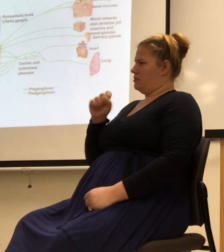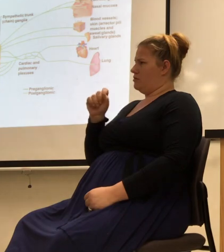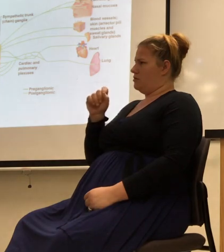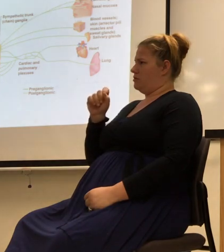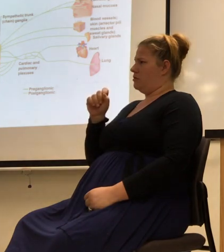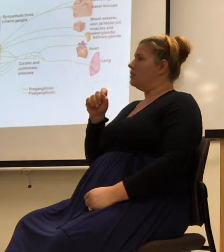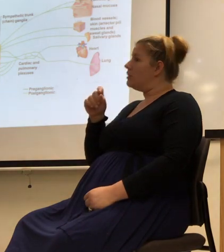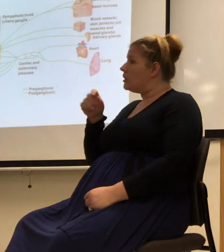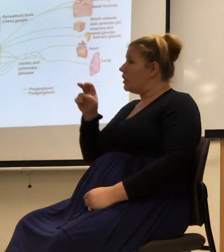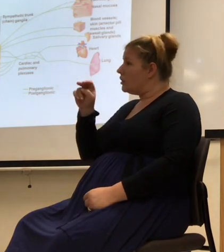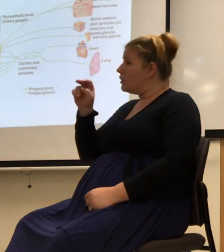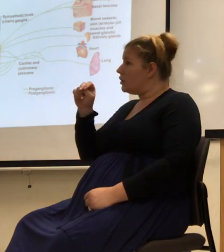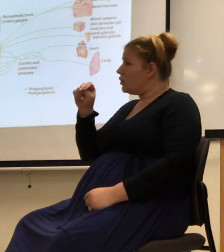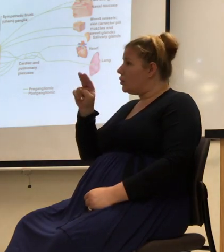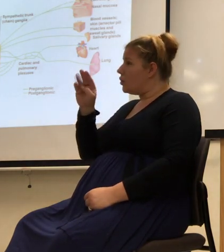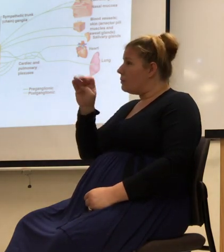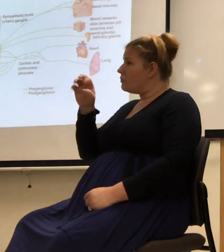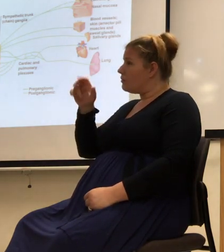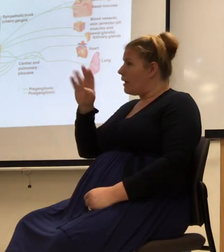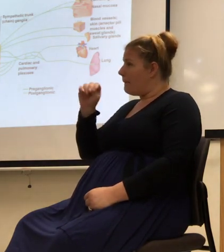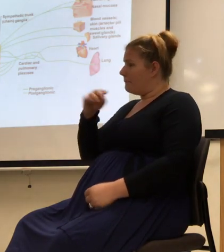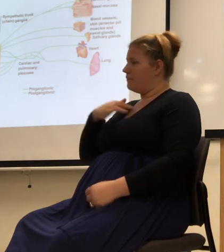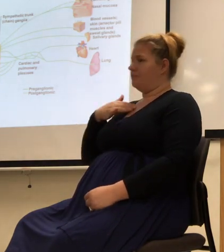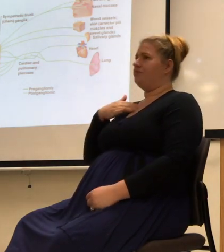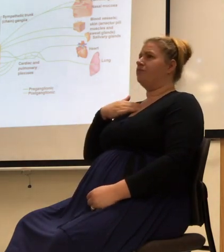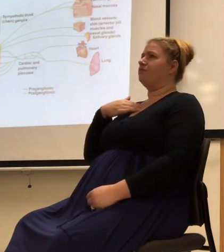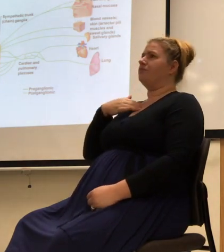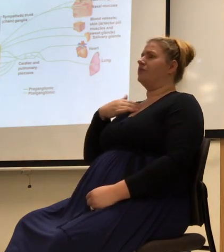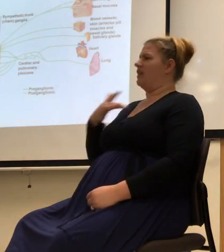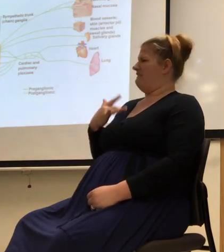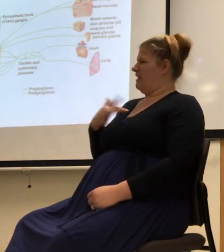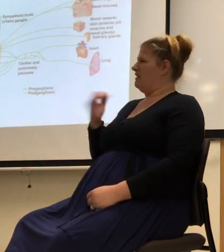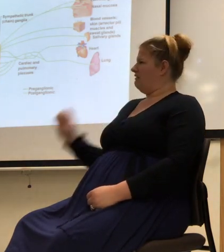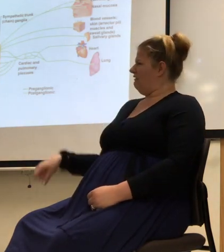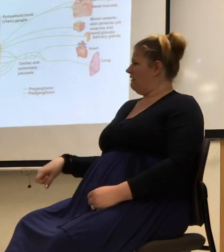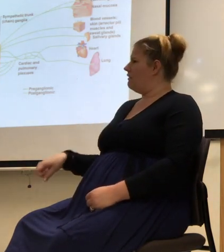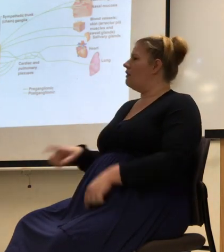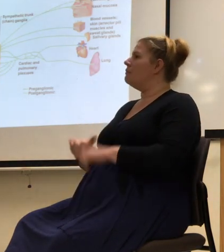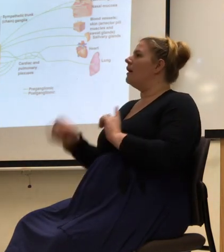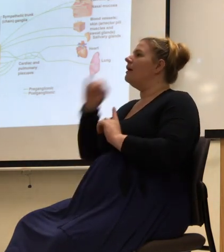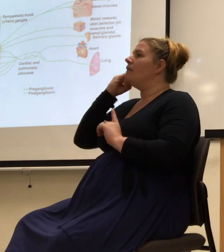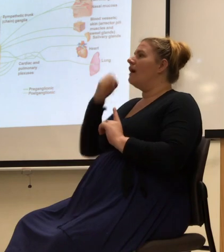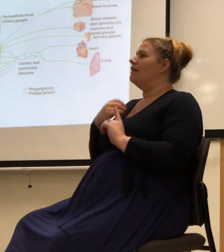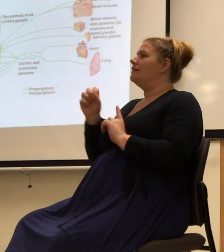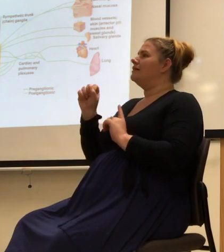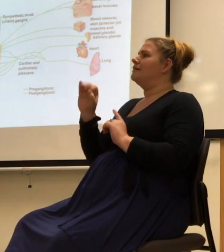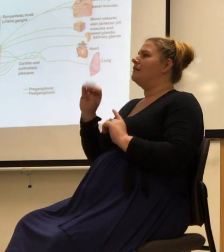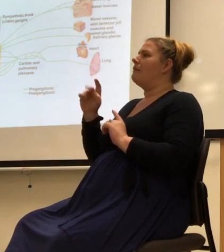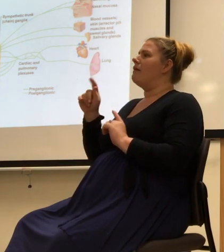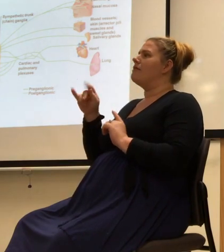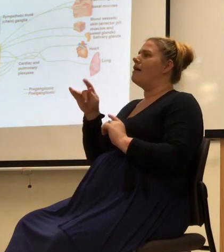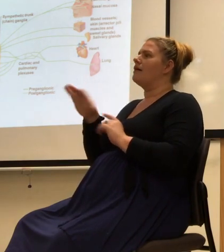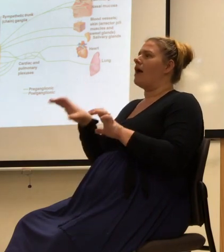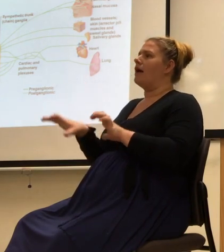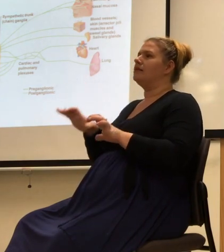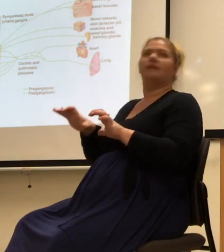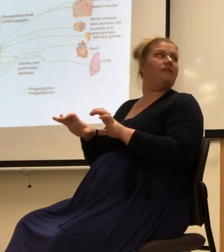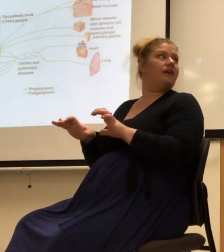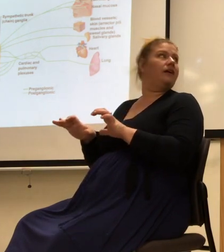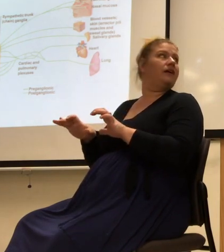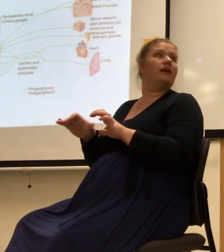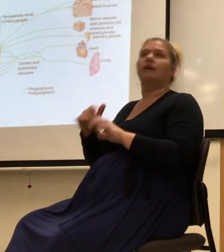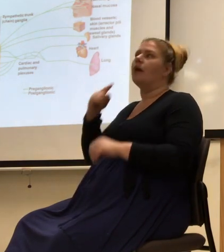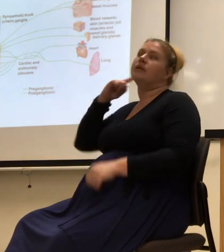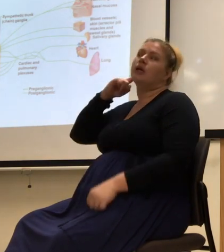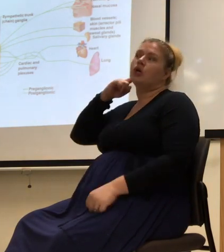Manubrium. You can feel that. That's T1. But what if you have to go sympathetic activity up to here? Well, you better have some